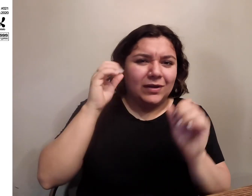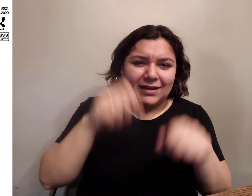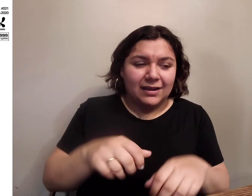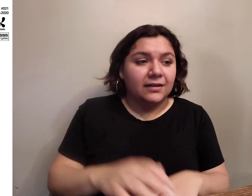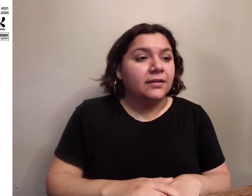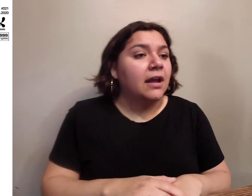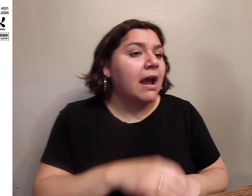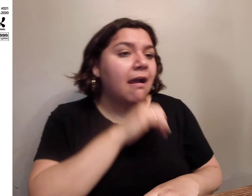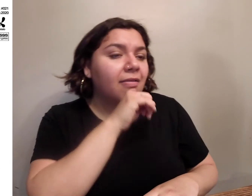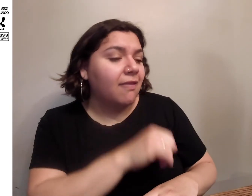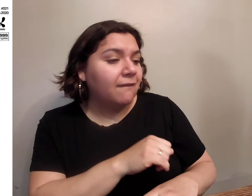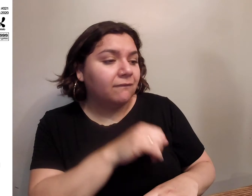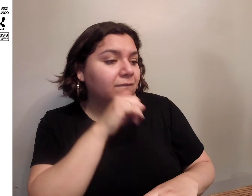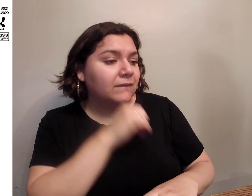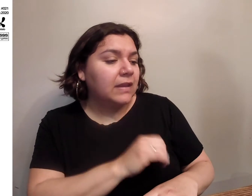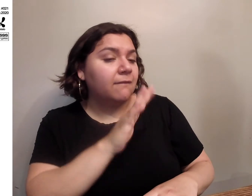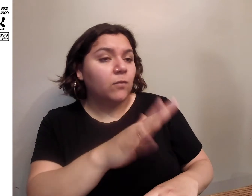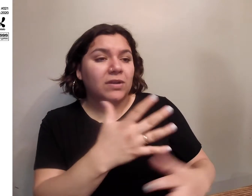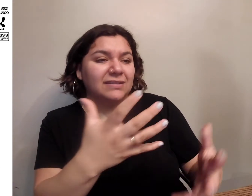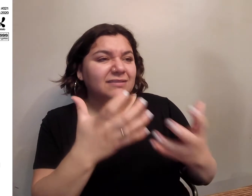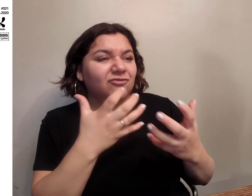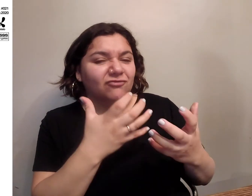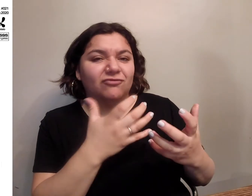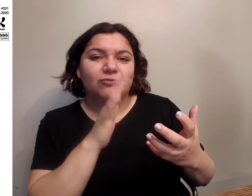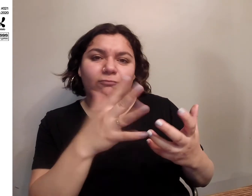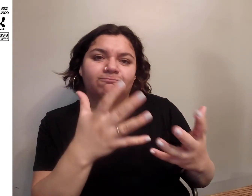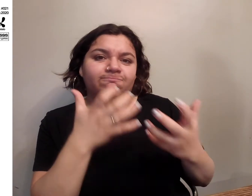I love your desire